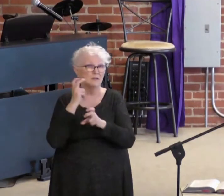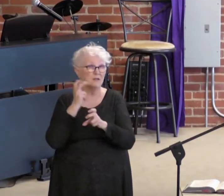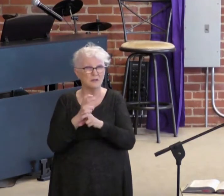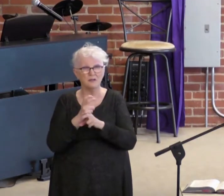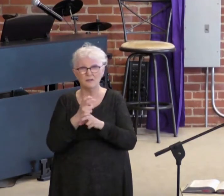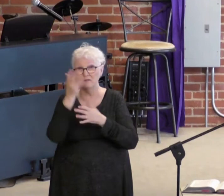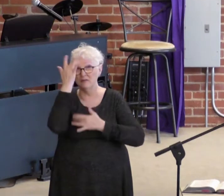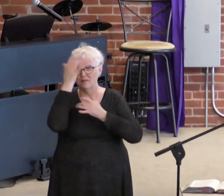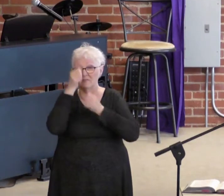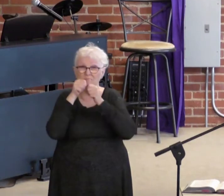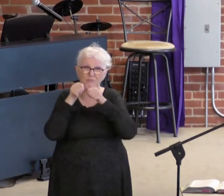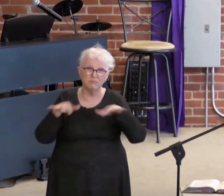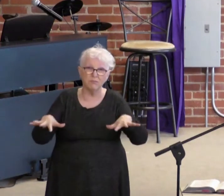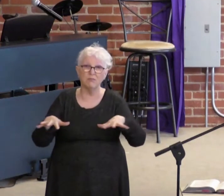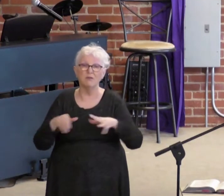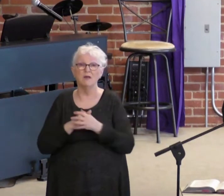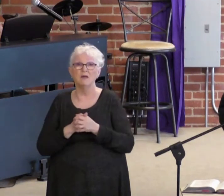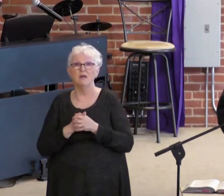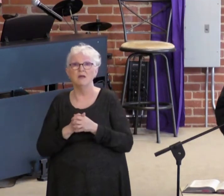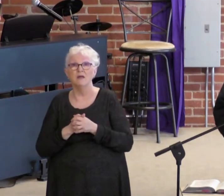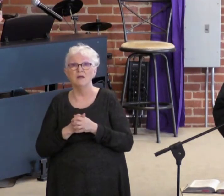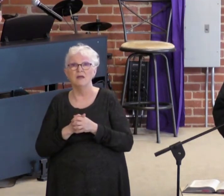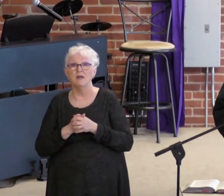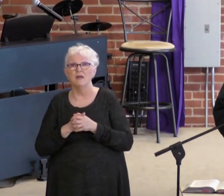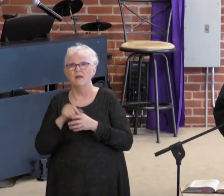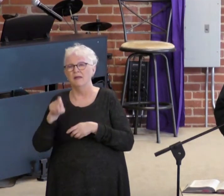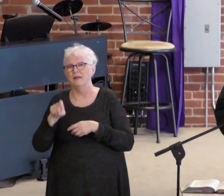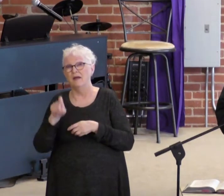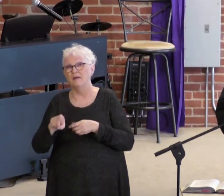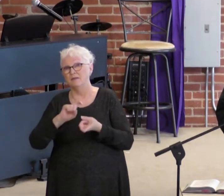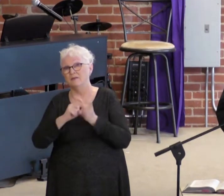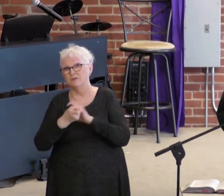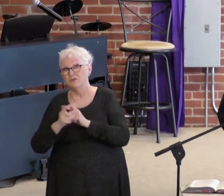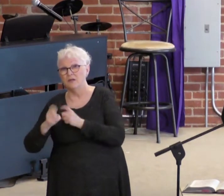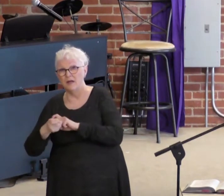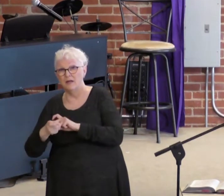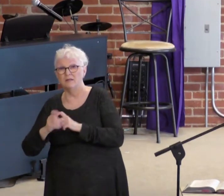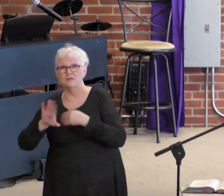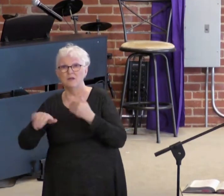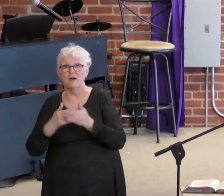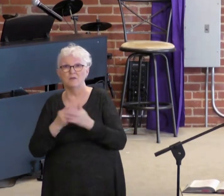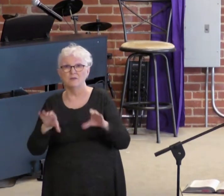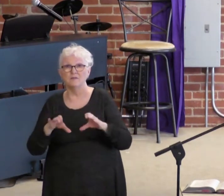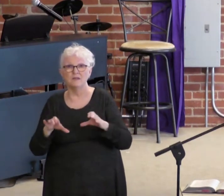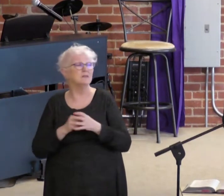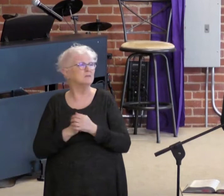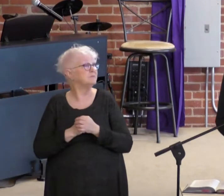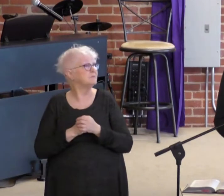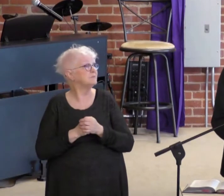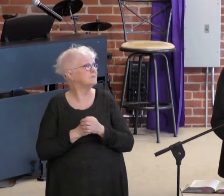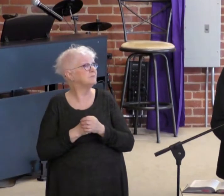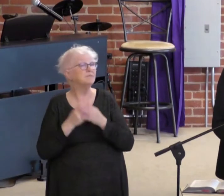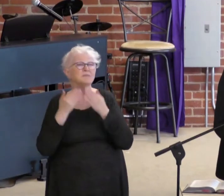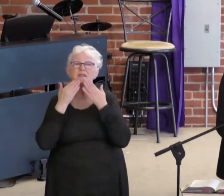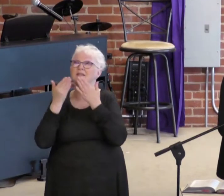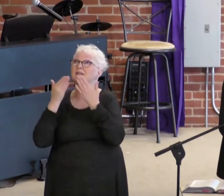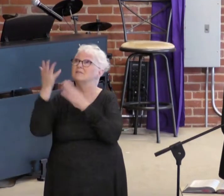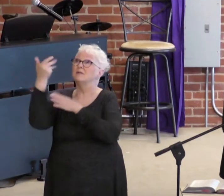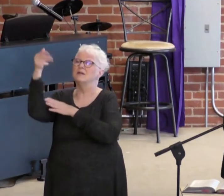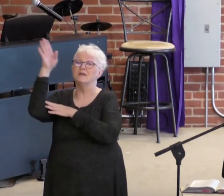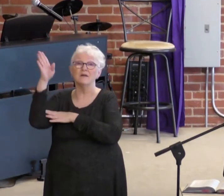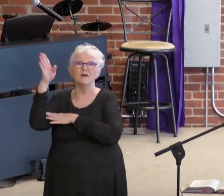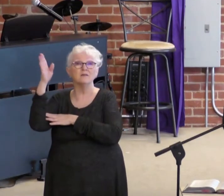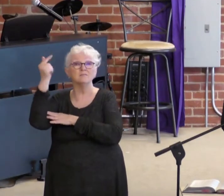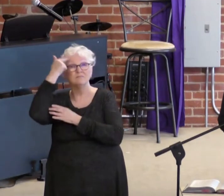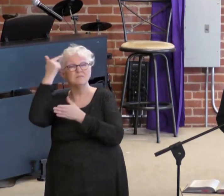to do a lot of things as we always had done. But thanks be to God, I believe that the best days are